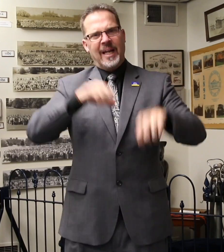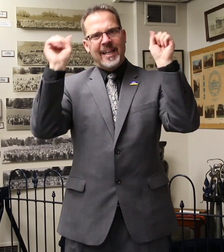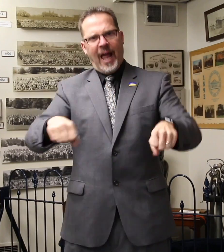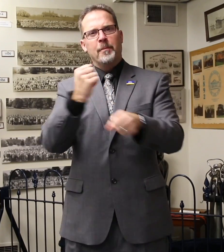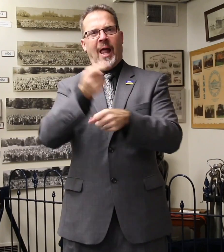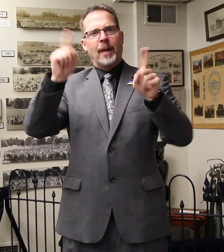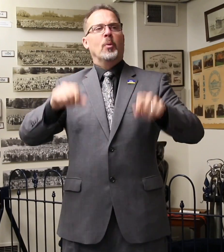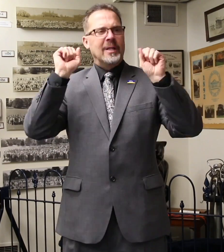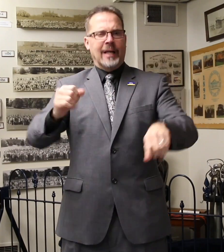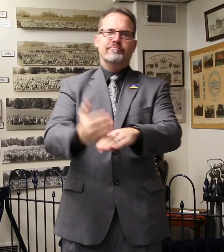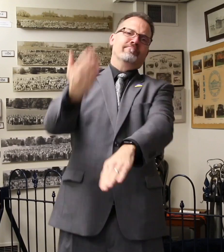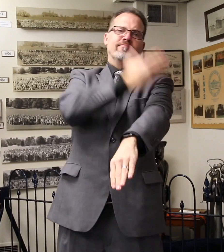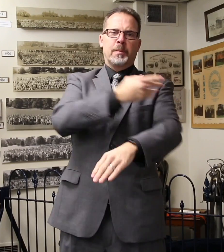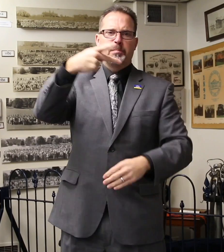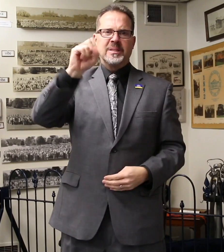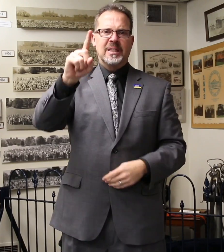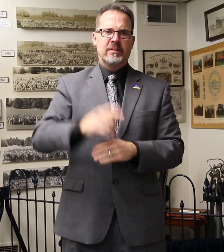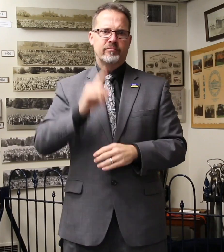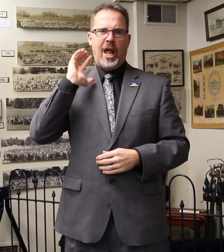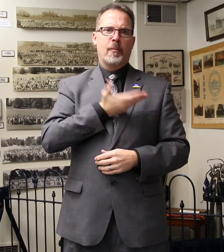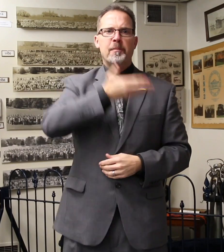happen and can be successful, can continue to improve